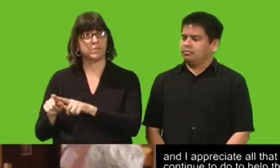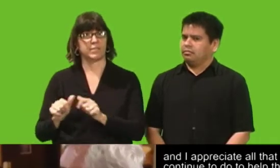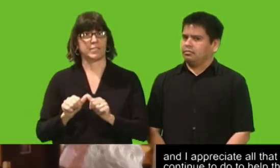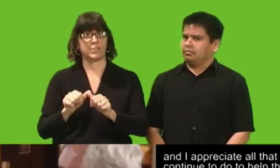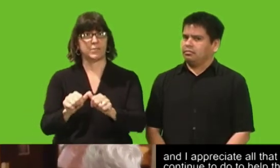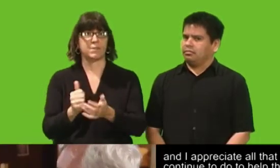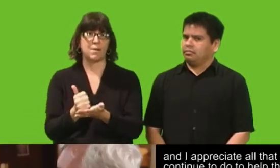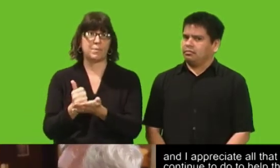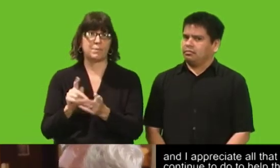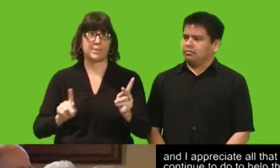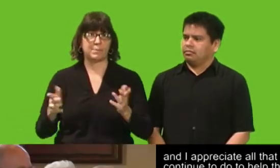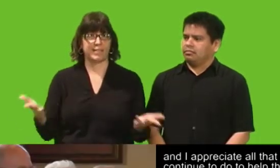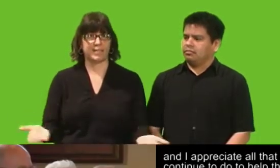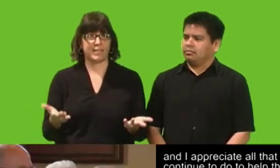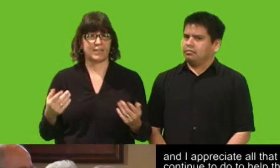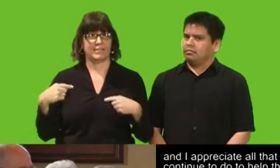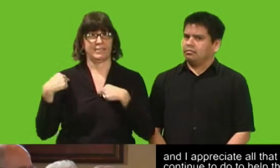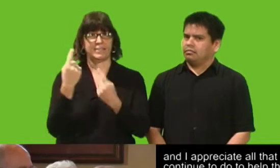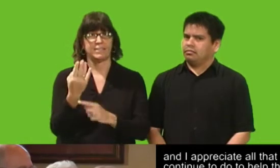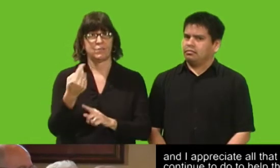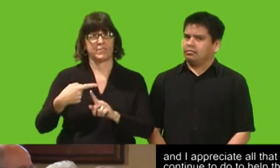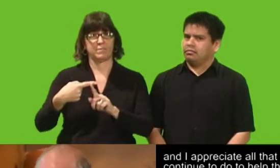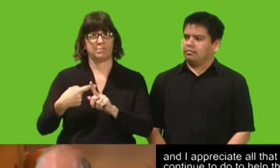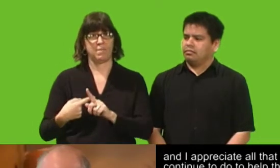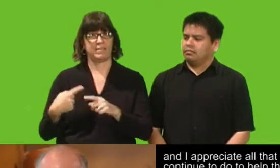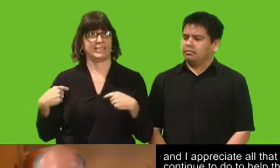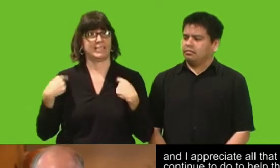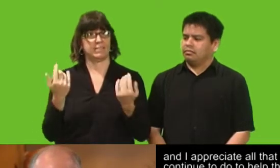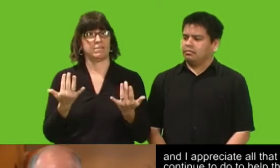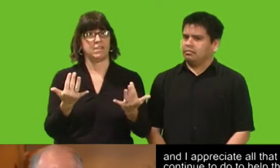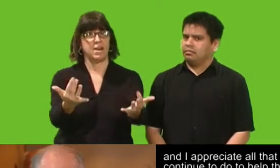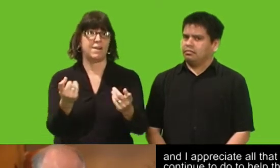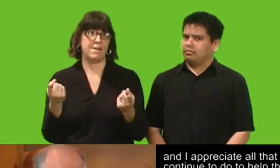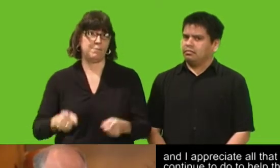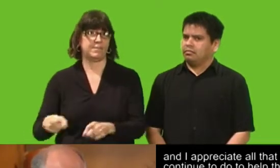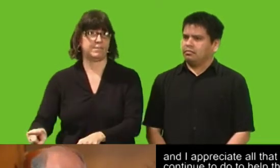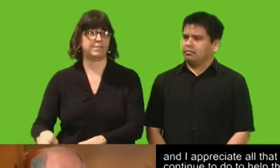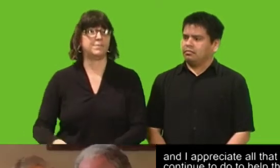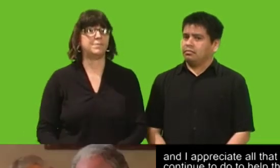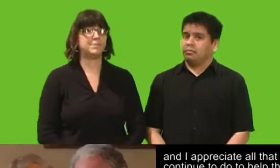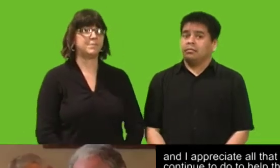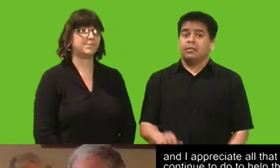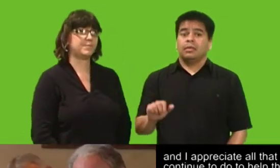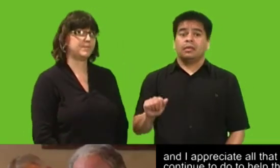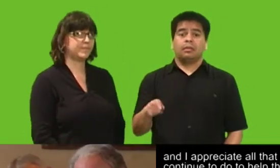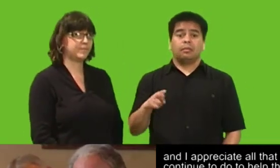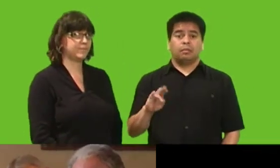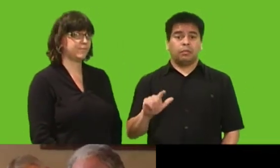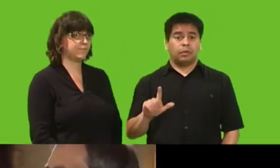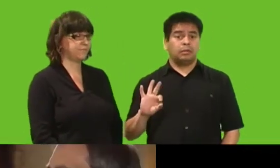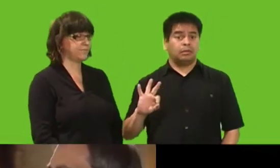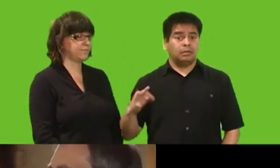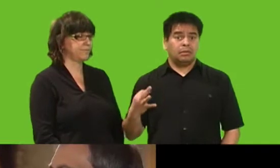you continue to do to help the people of the county here. It's been about 14 months since the fire